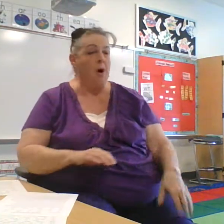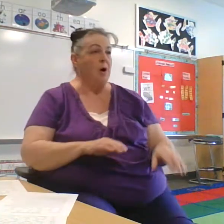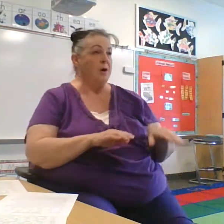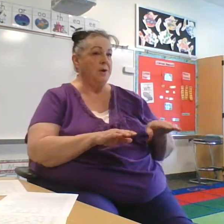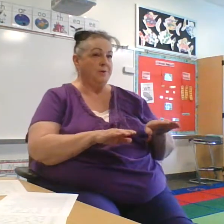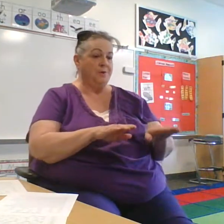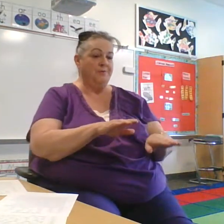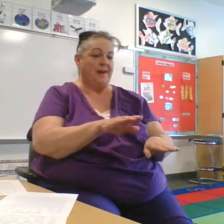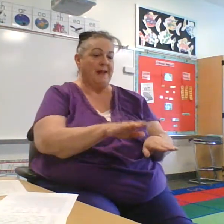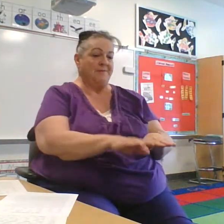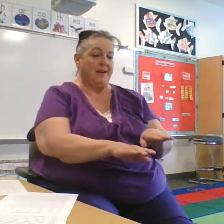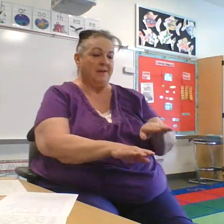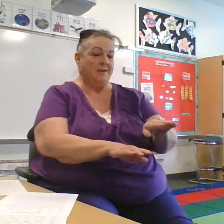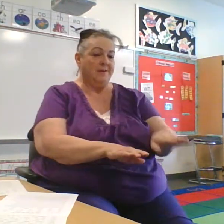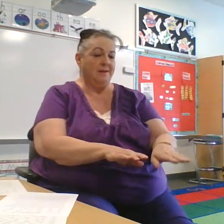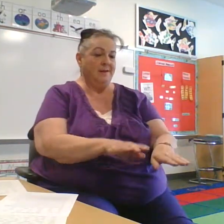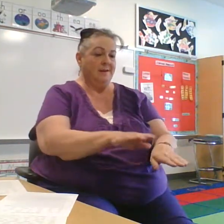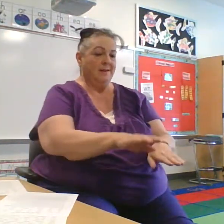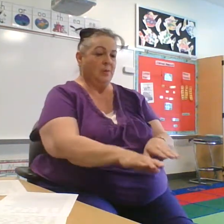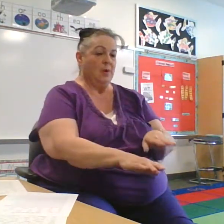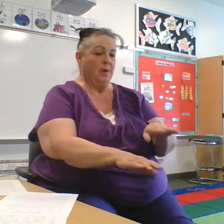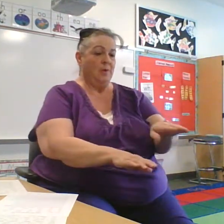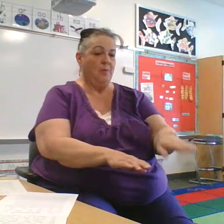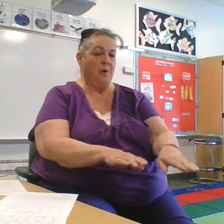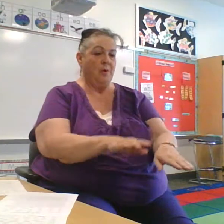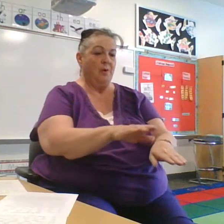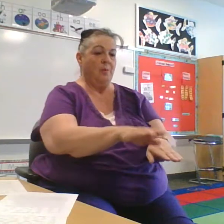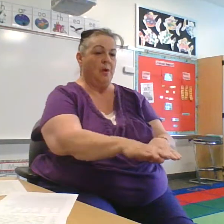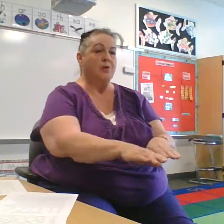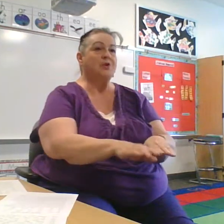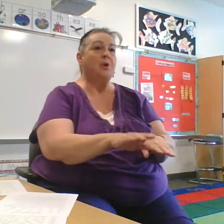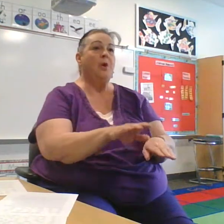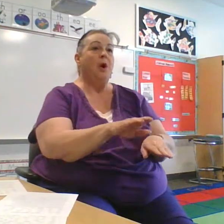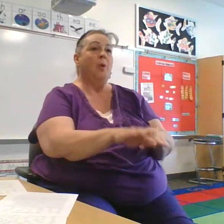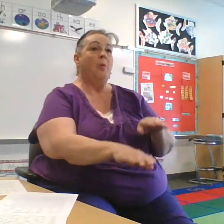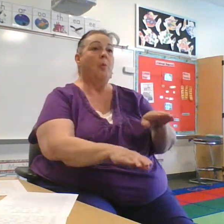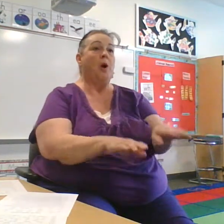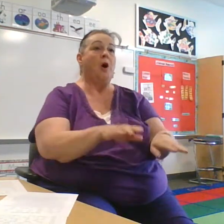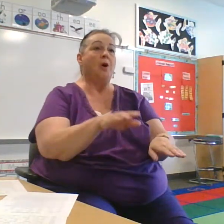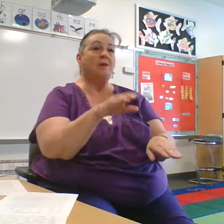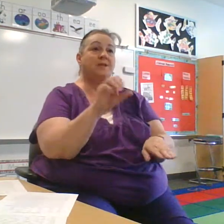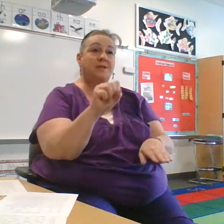Walk. 2 flat feet. Walk, walk, walk. So walks,